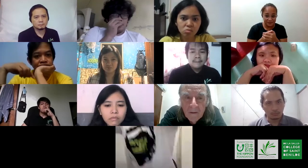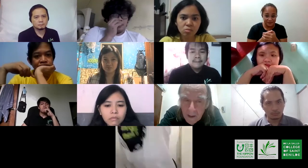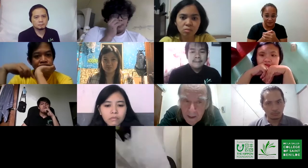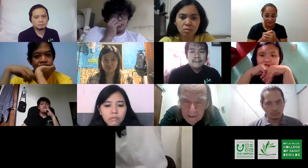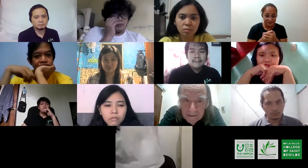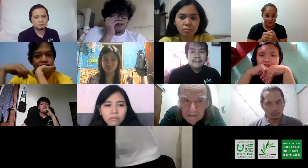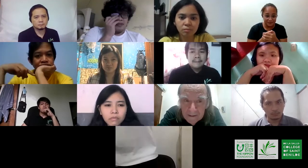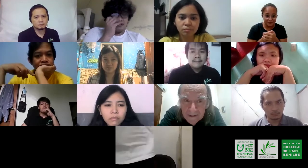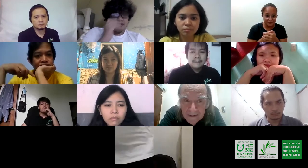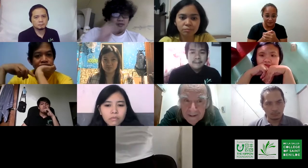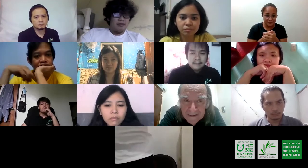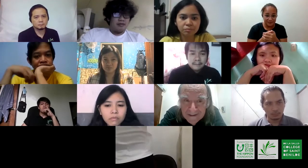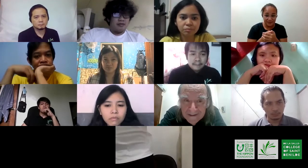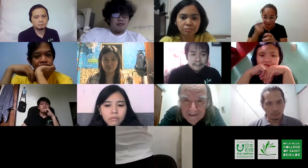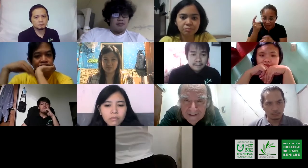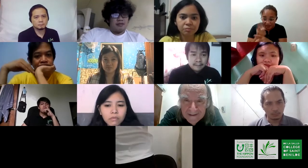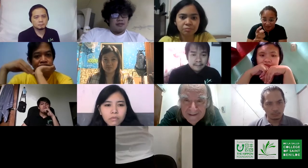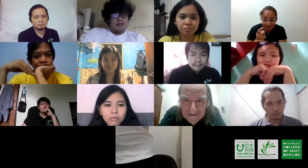Right?